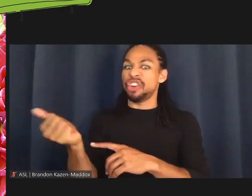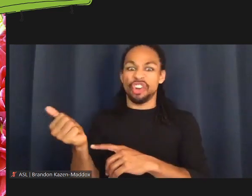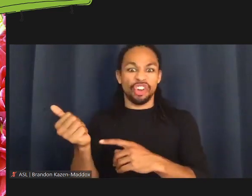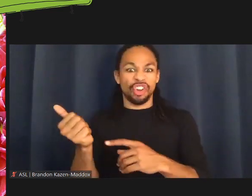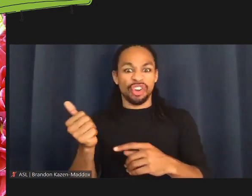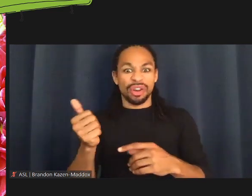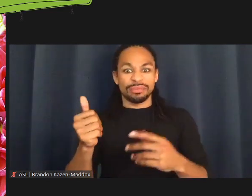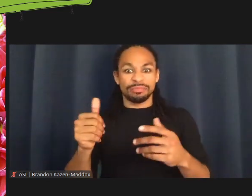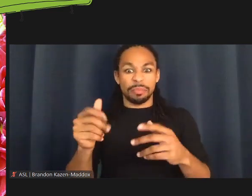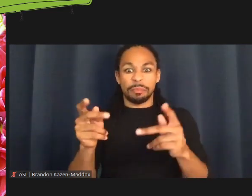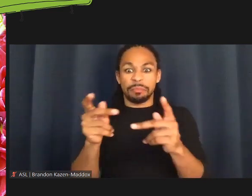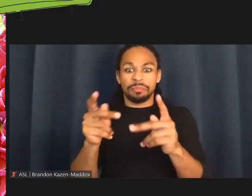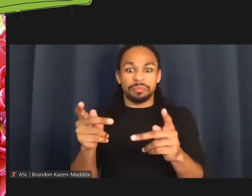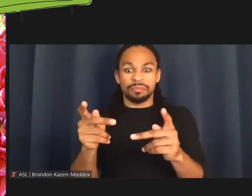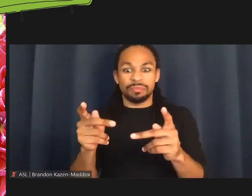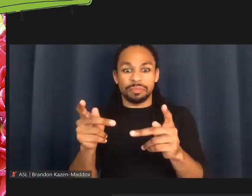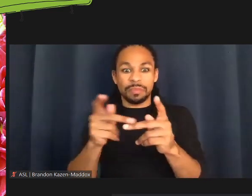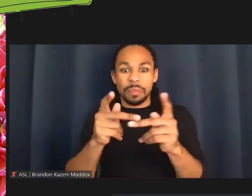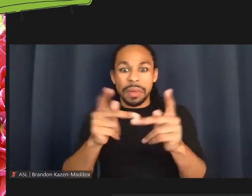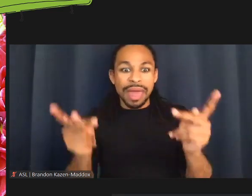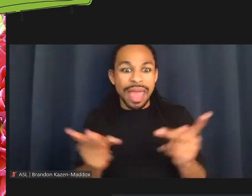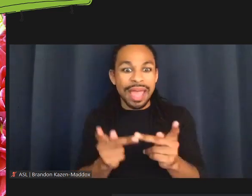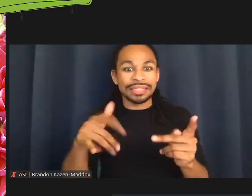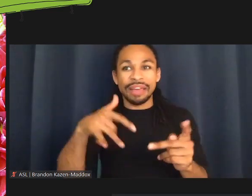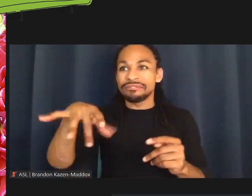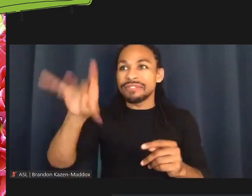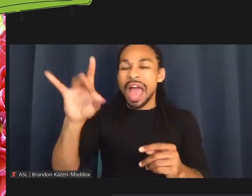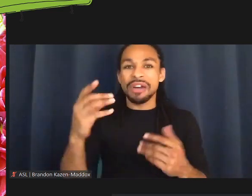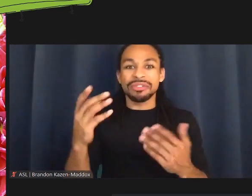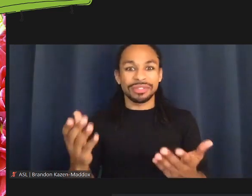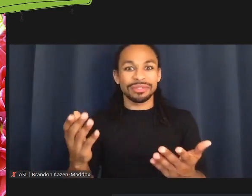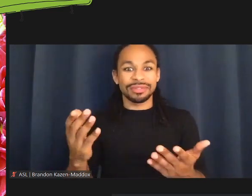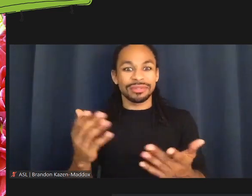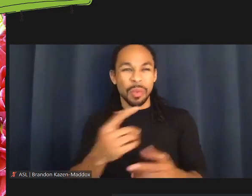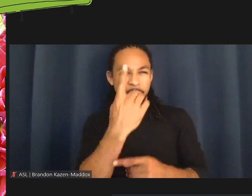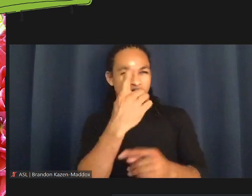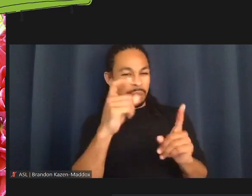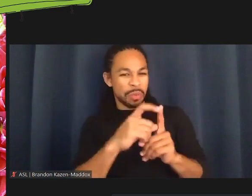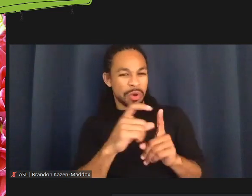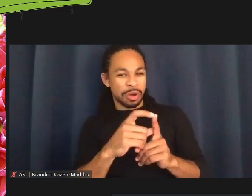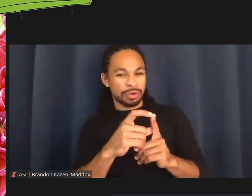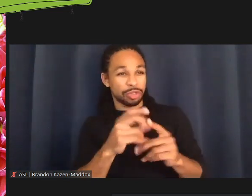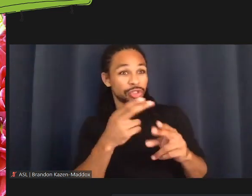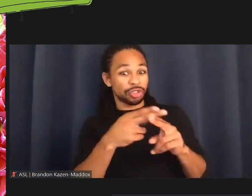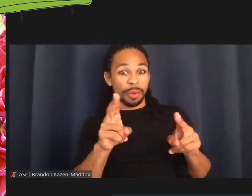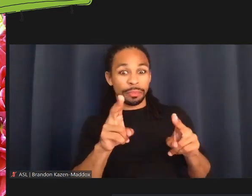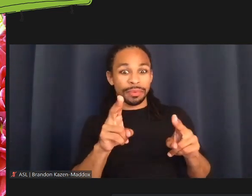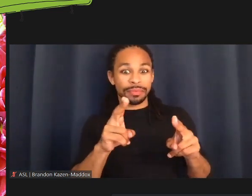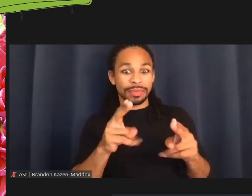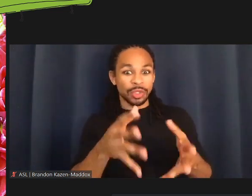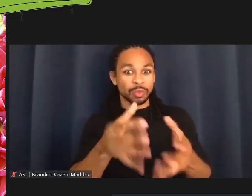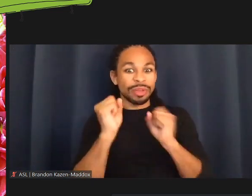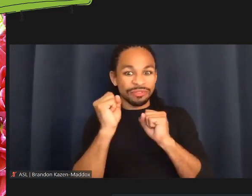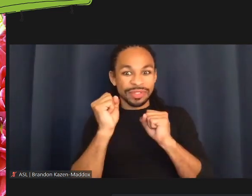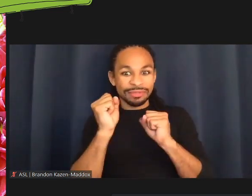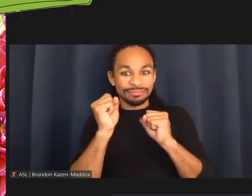a single word, sharp and swift to Fisher. Boy.